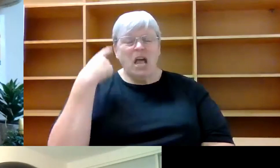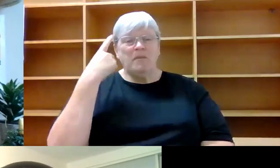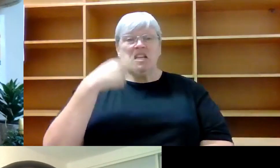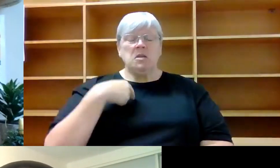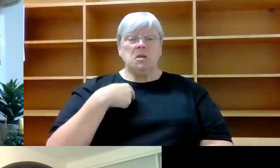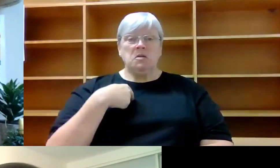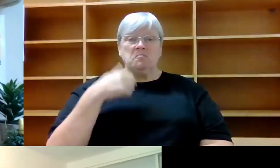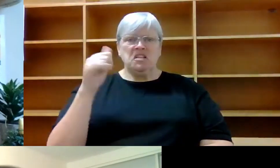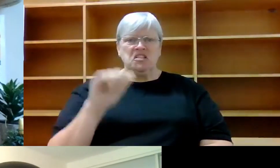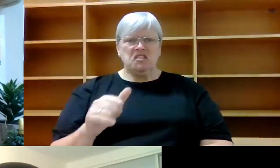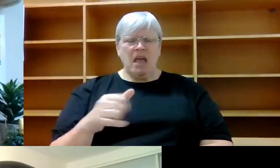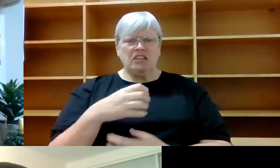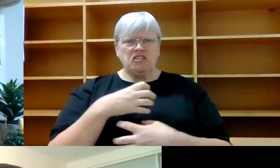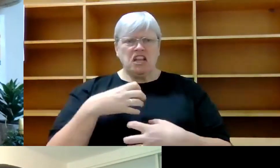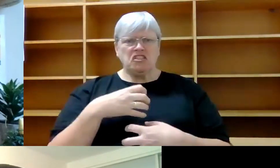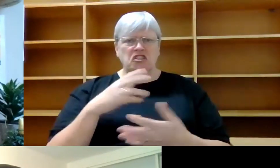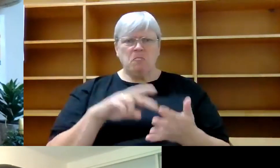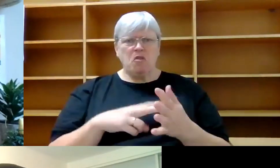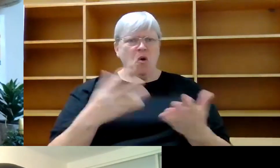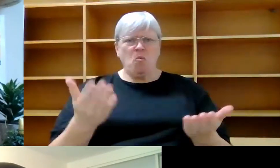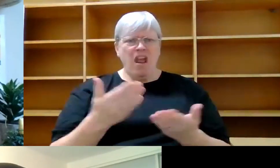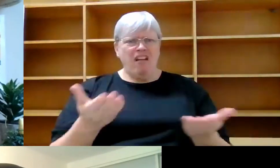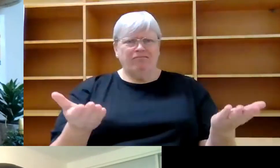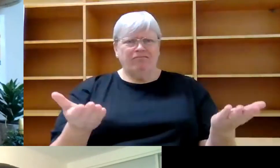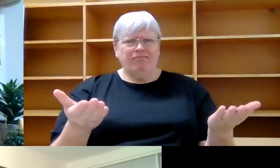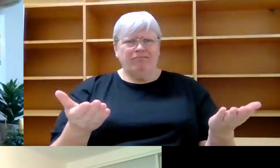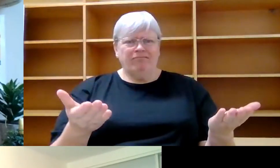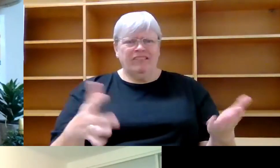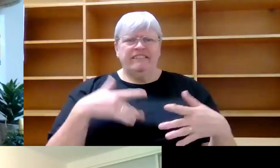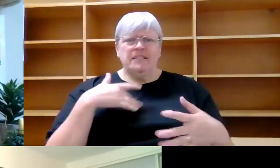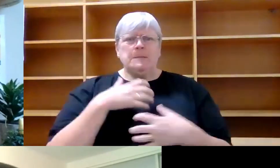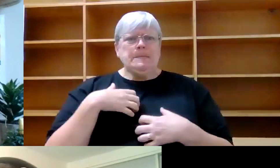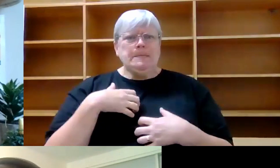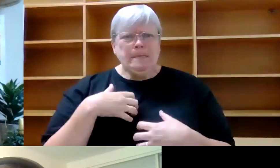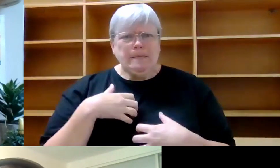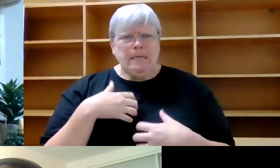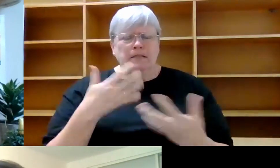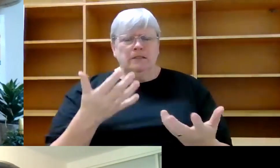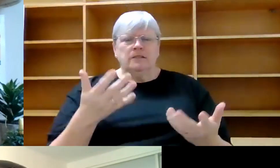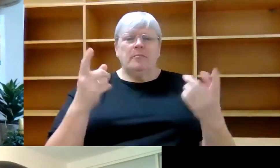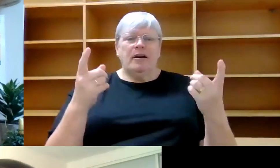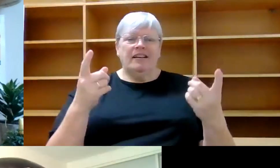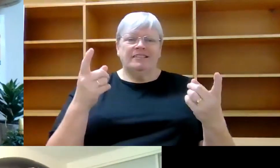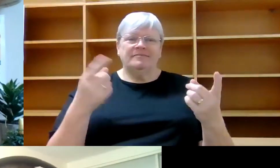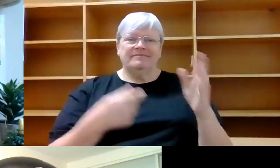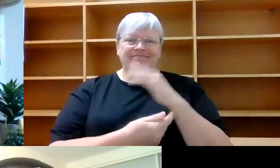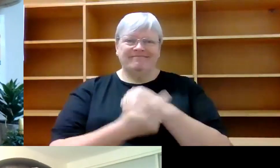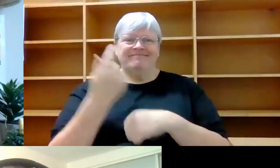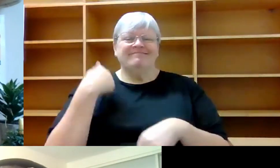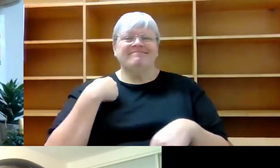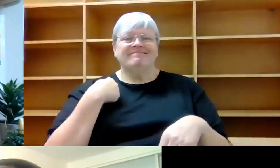suspense? Where's the tension? Where's the plot development? I'm kind of getting a bit frustrated. But when I go back to YA